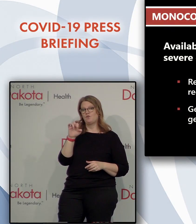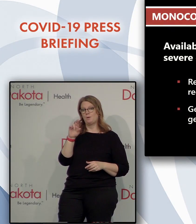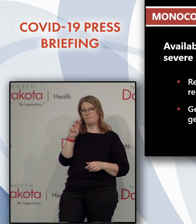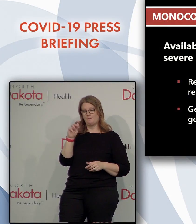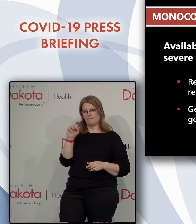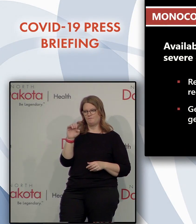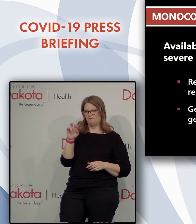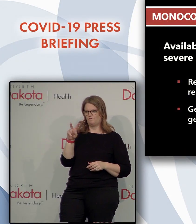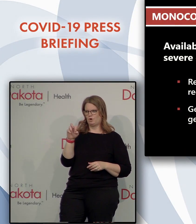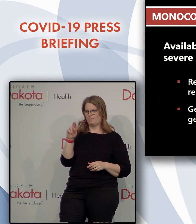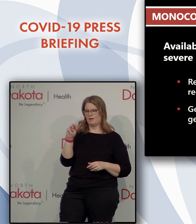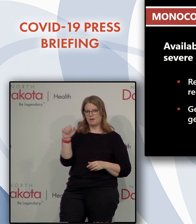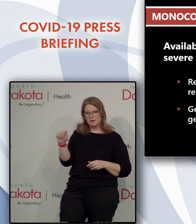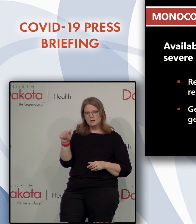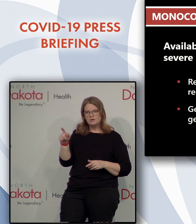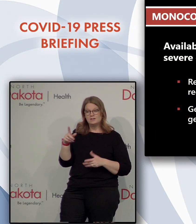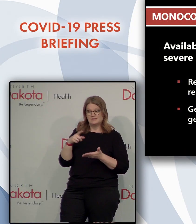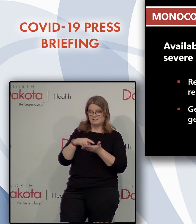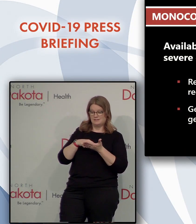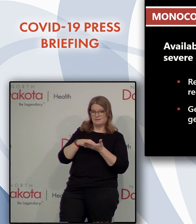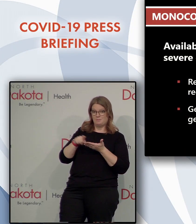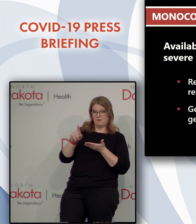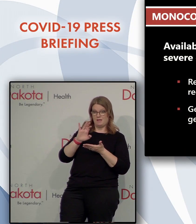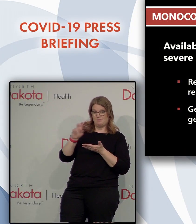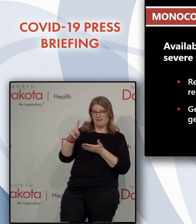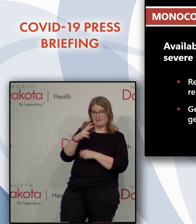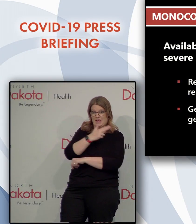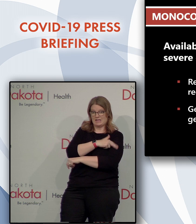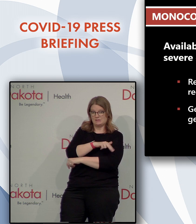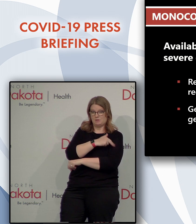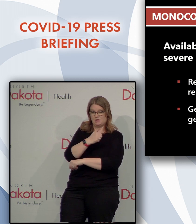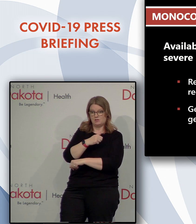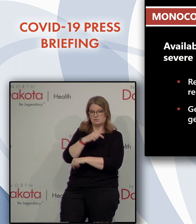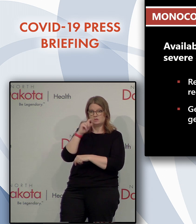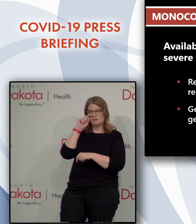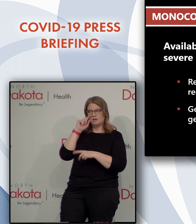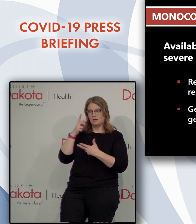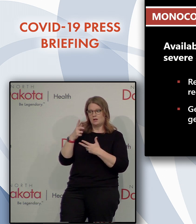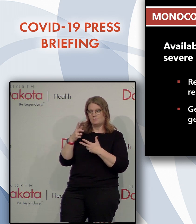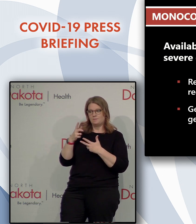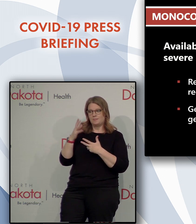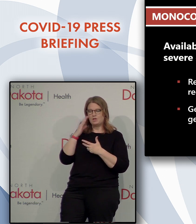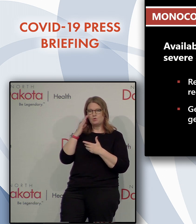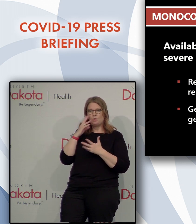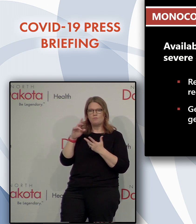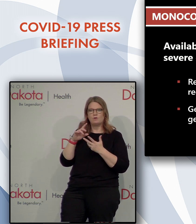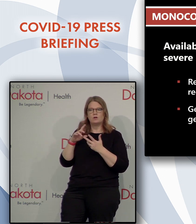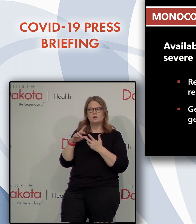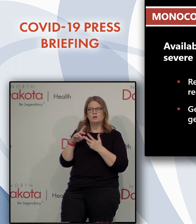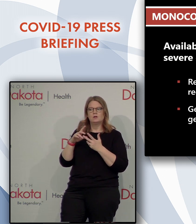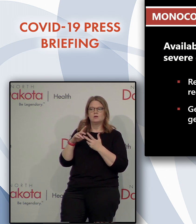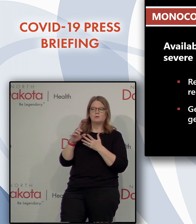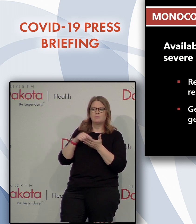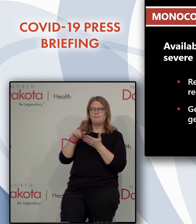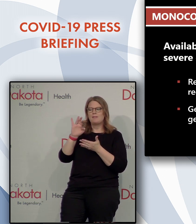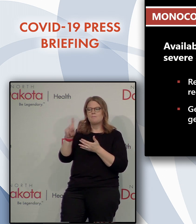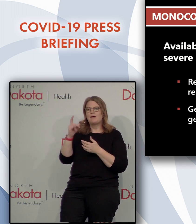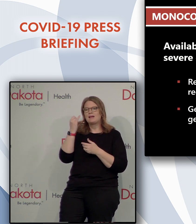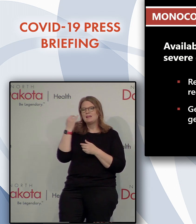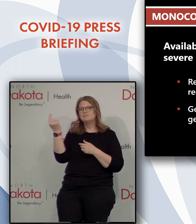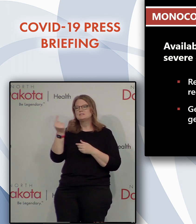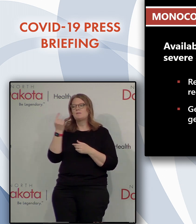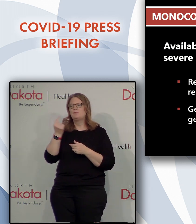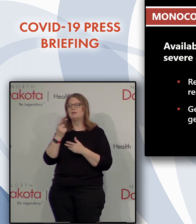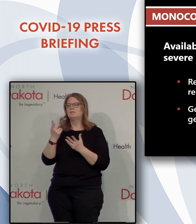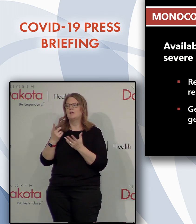to reimburse hospitals for delivering services outside the hospital walls. Think about that as how can we, with like mobile